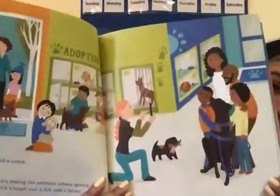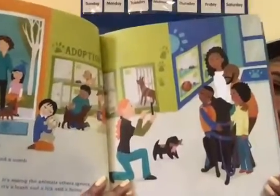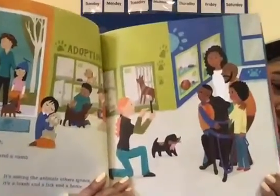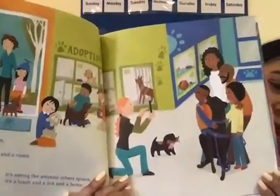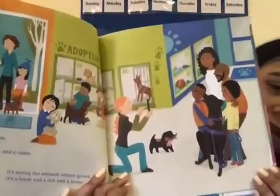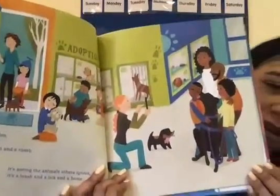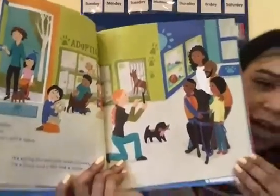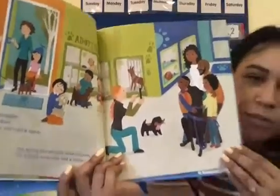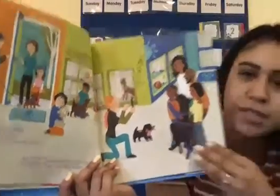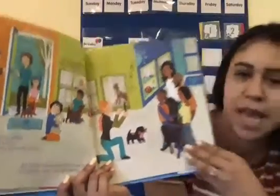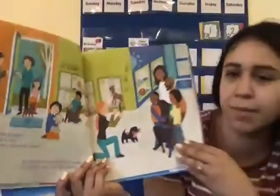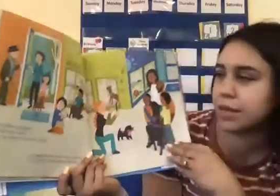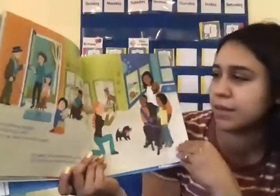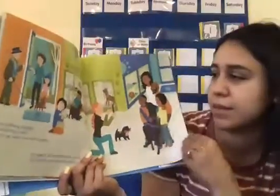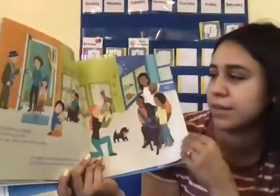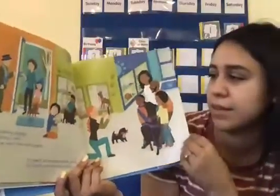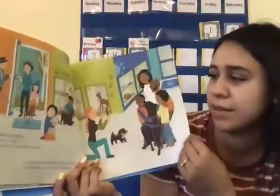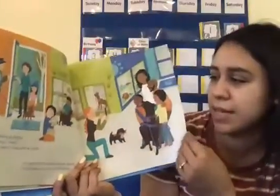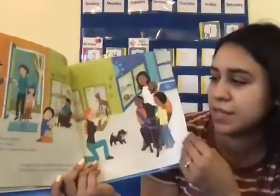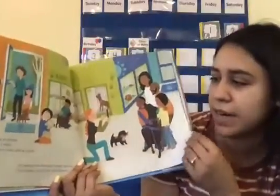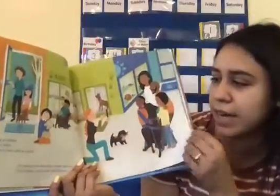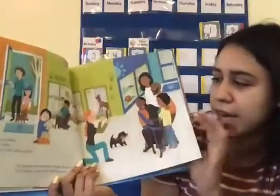So making your animals happy. It's very kind.